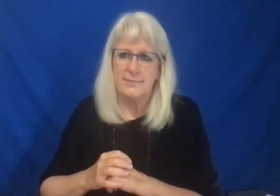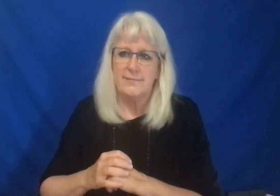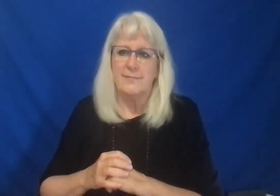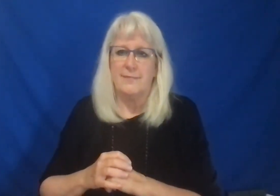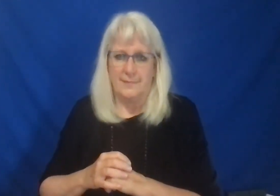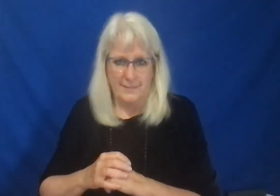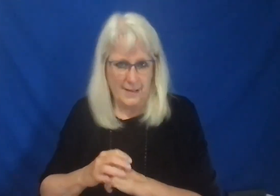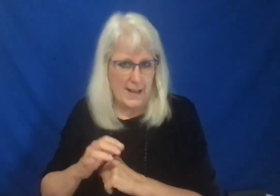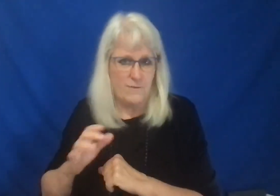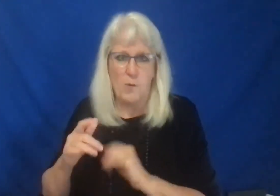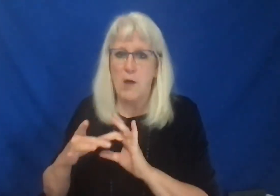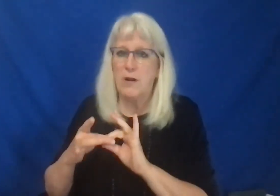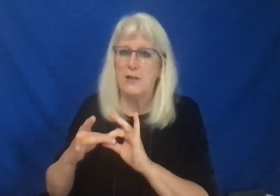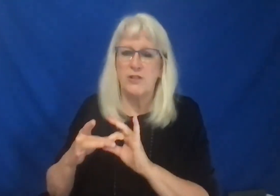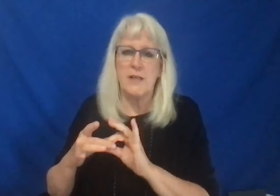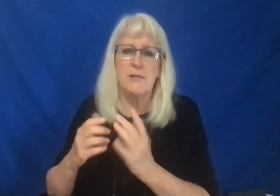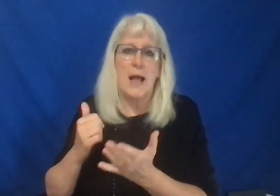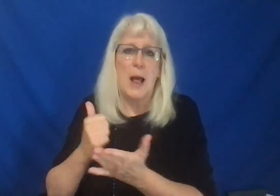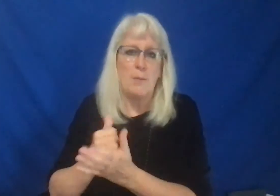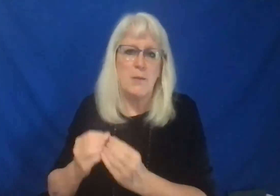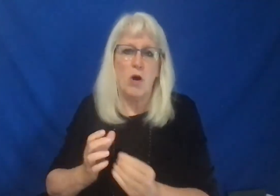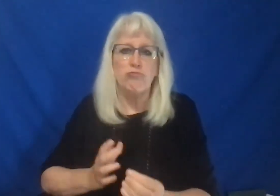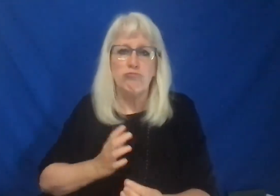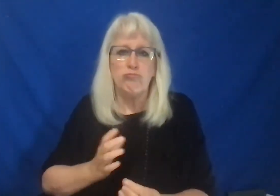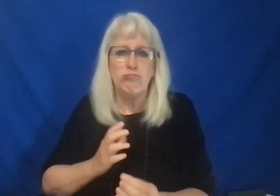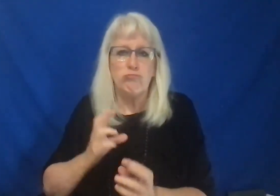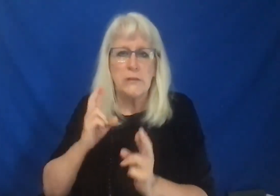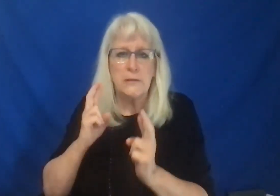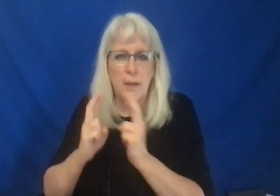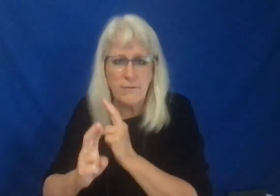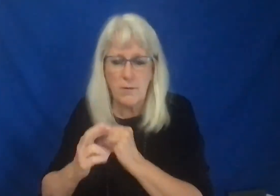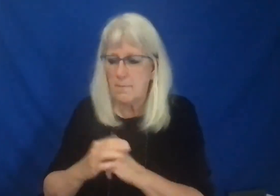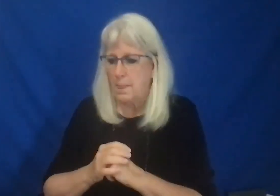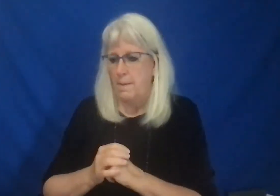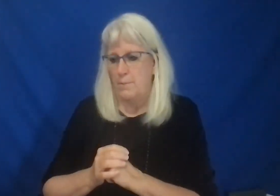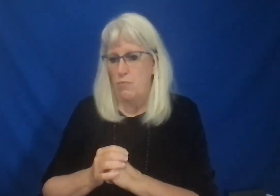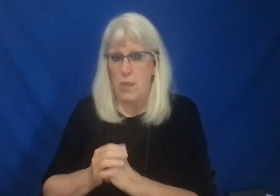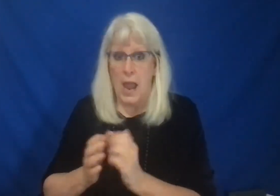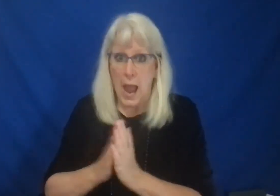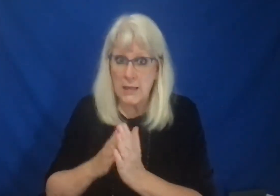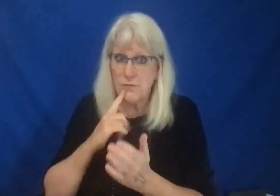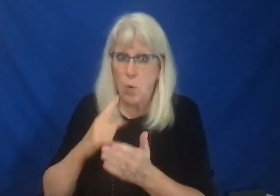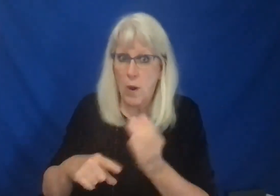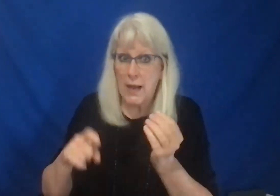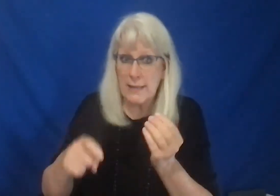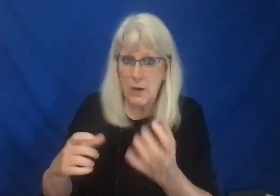my relationships. And what I've learned is how to ask for what I need and want without being personally punitive, is by